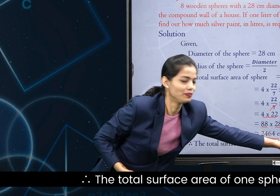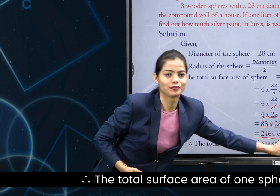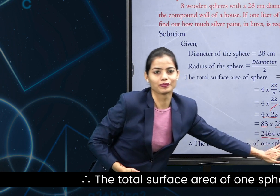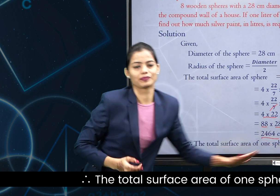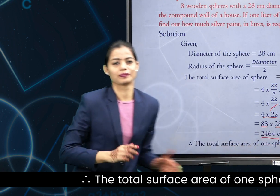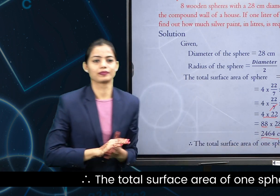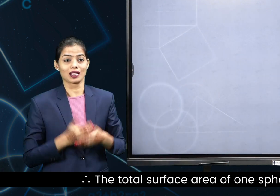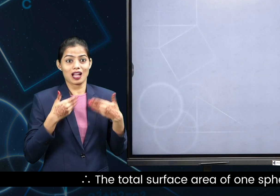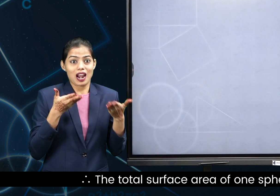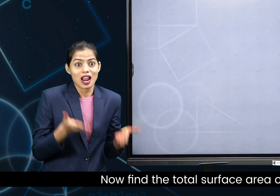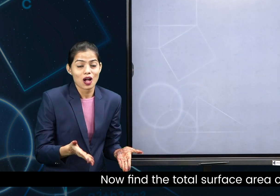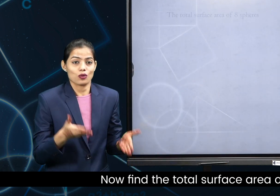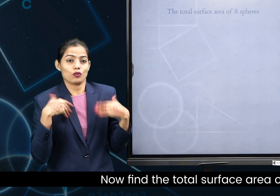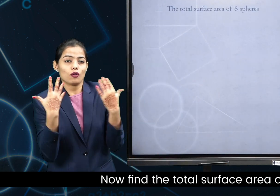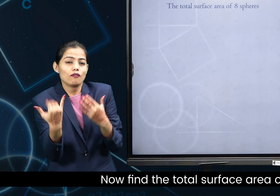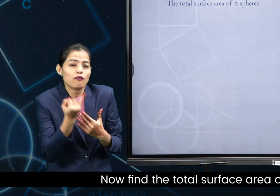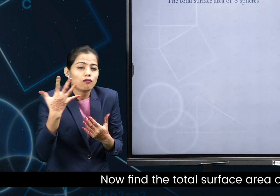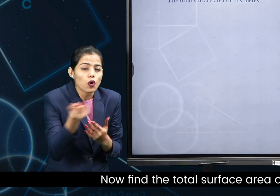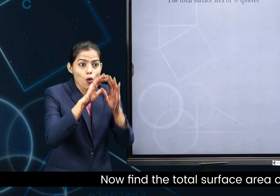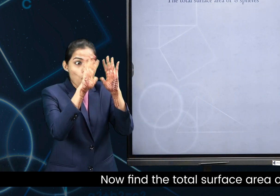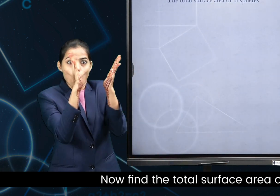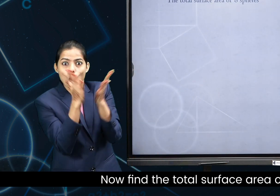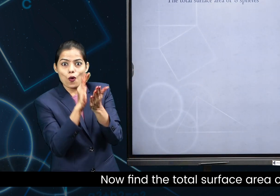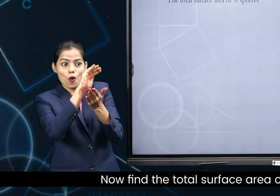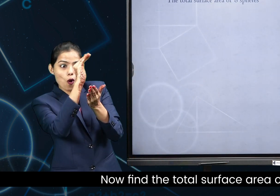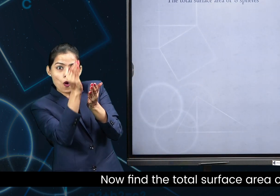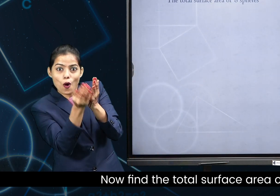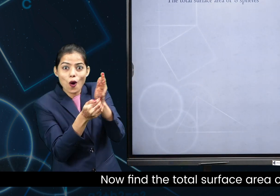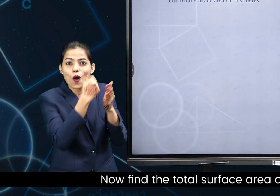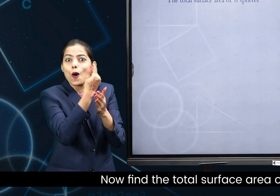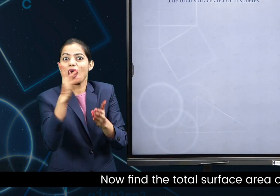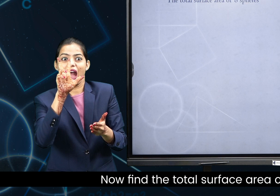square. Now, find the total surface area of 8 spheres.